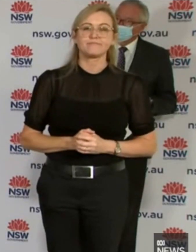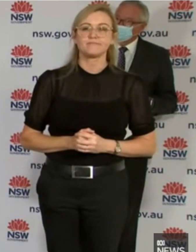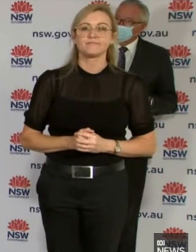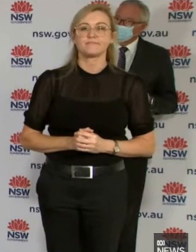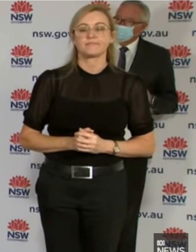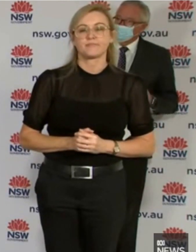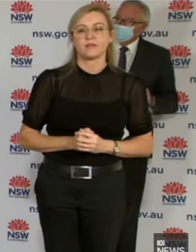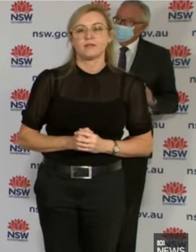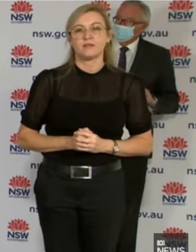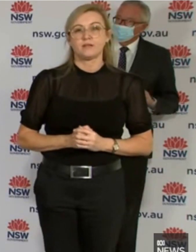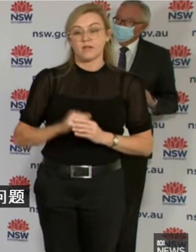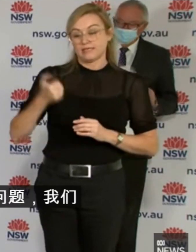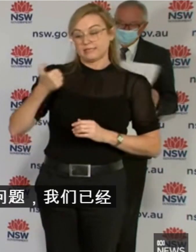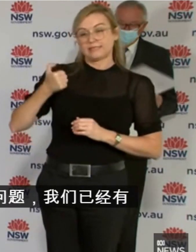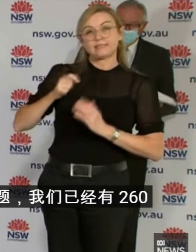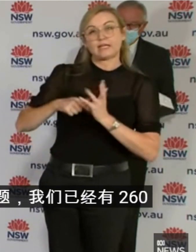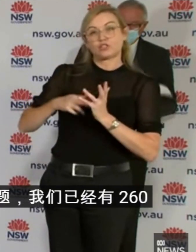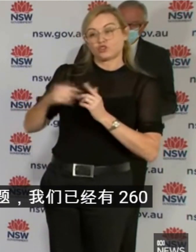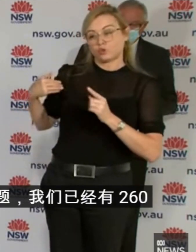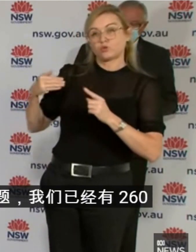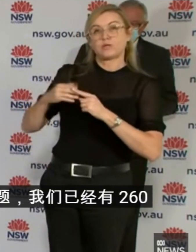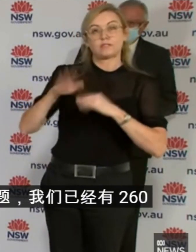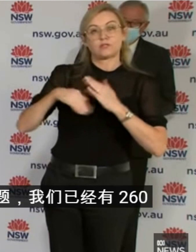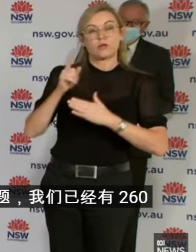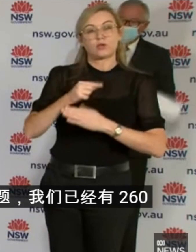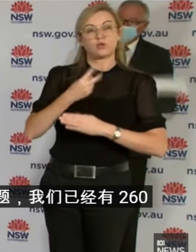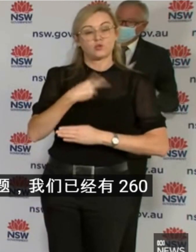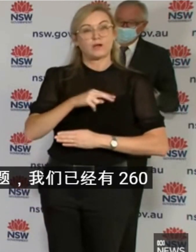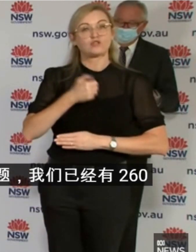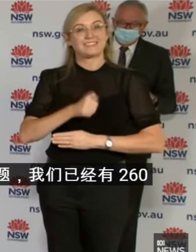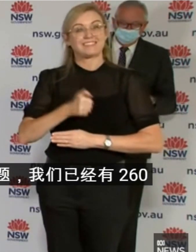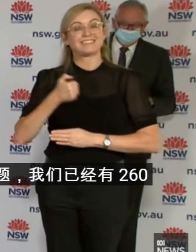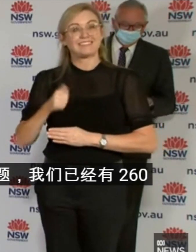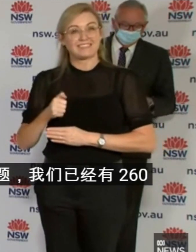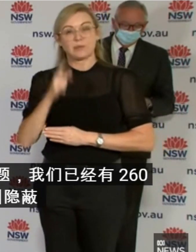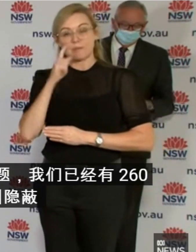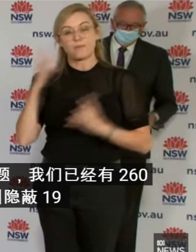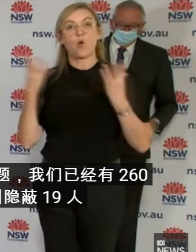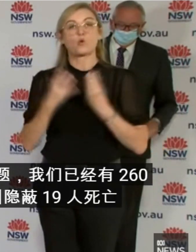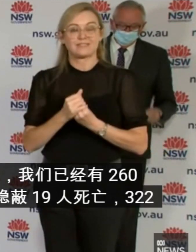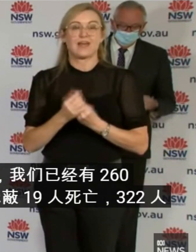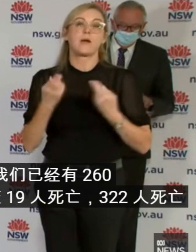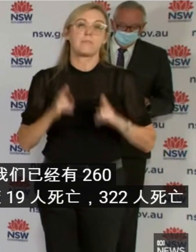Since the 16th of June, we've had 266 COVID-19 deaths in New